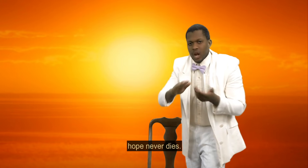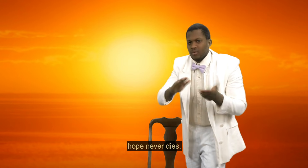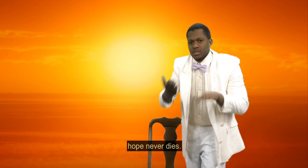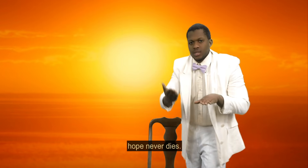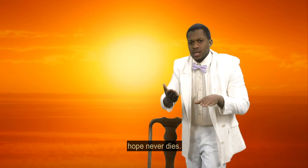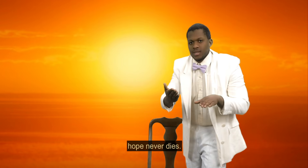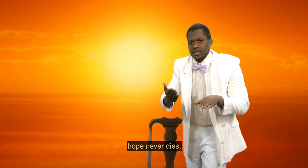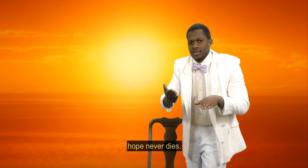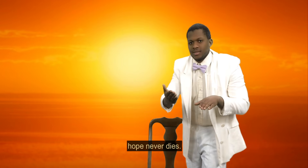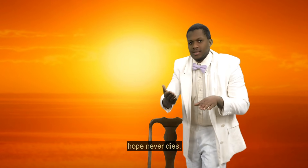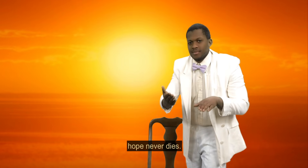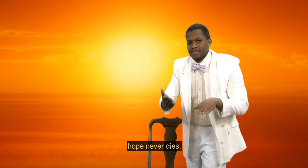never dies.